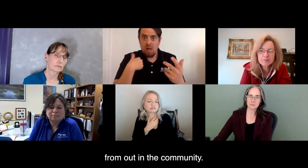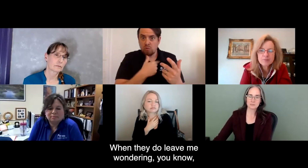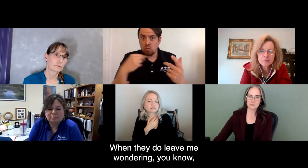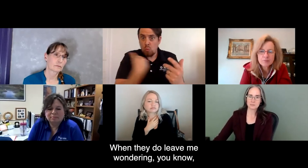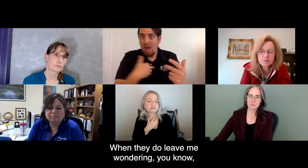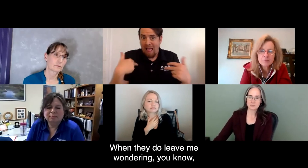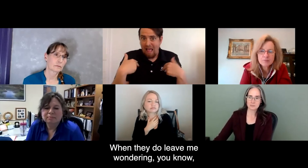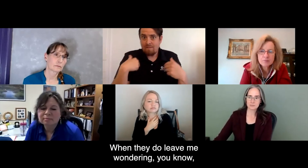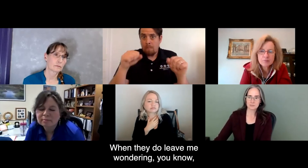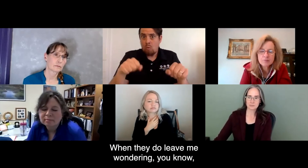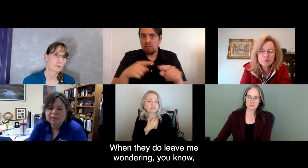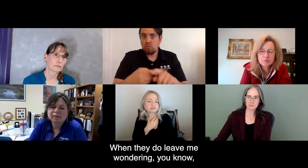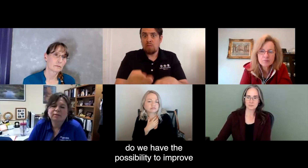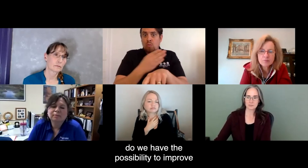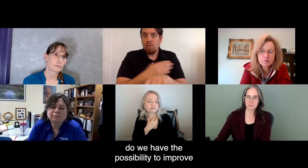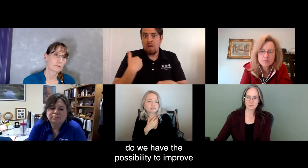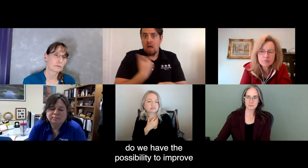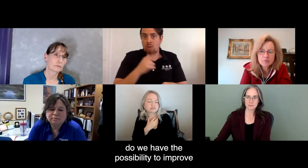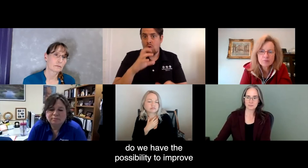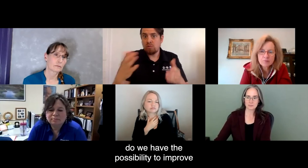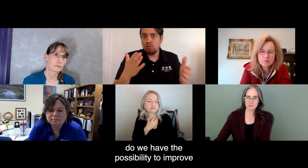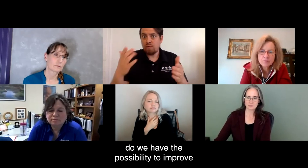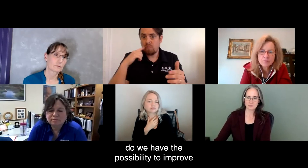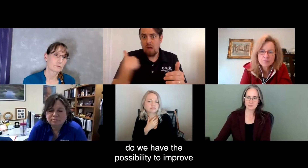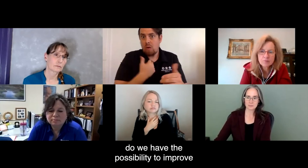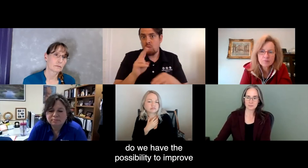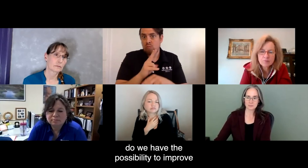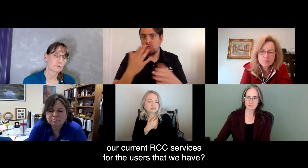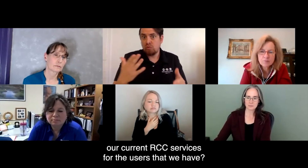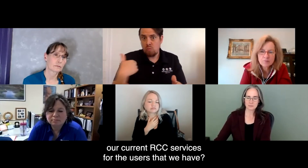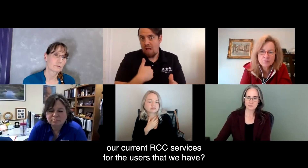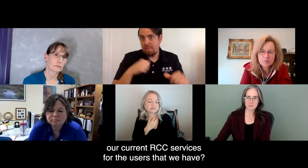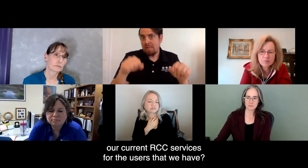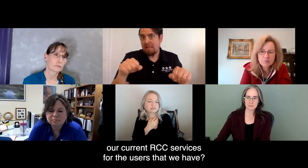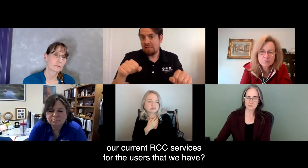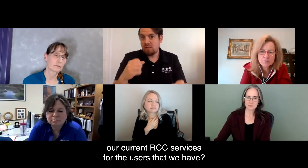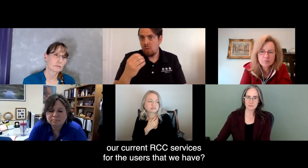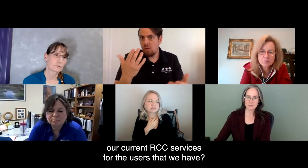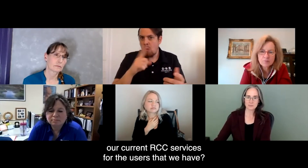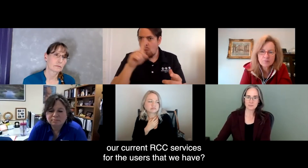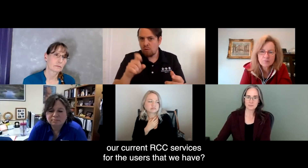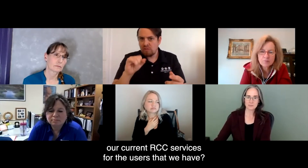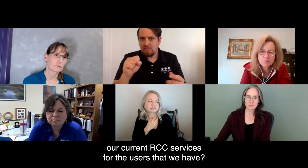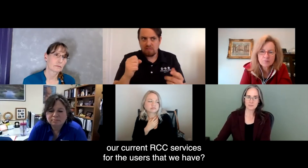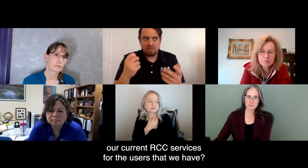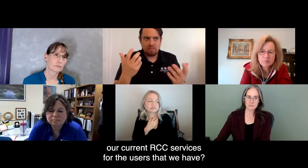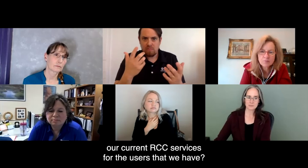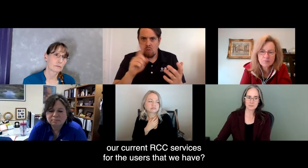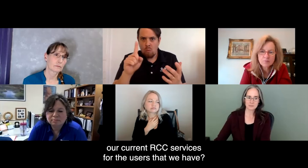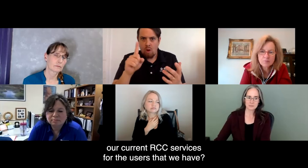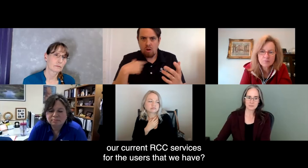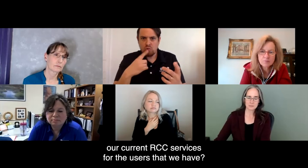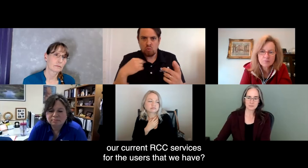community. I mean, they do leave me wondering, do we have the possibility to improve our current RCC services for the users that we